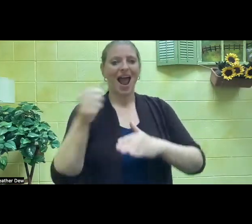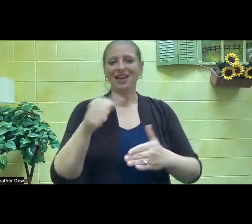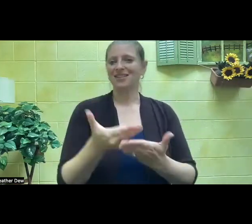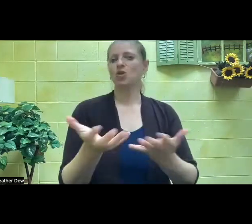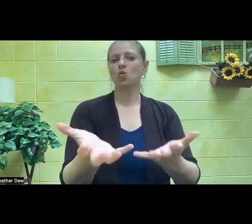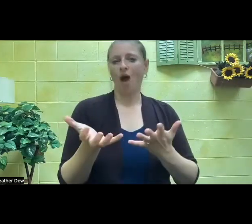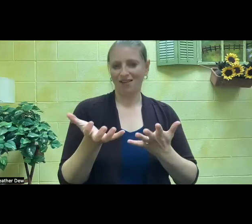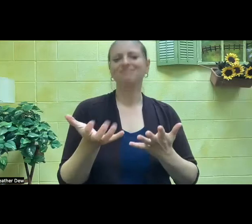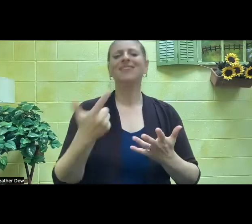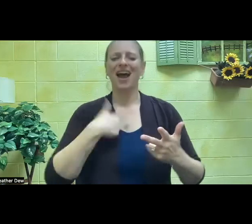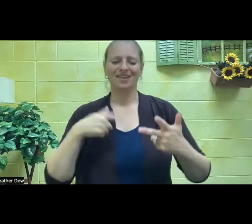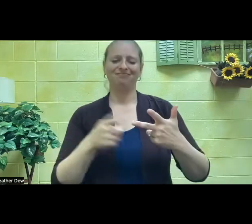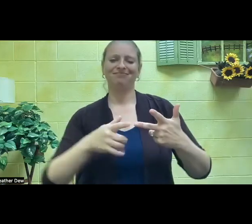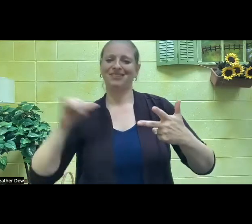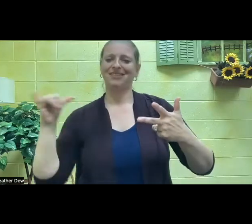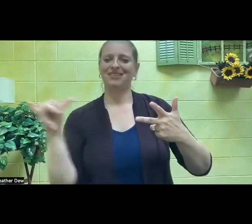goodness.